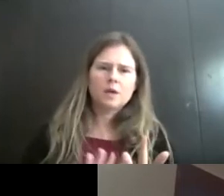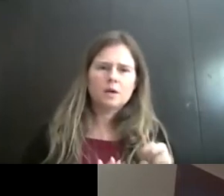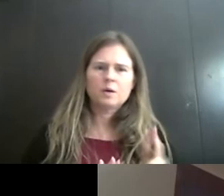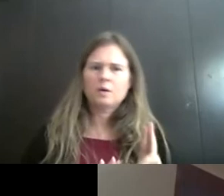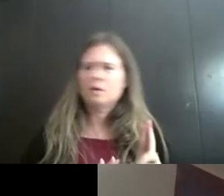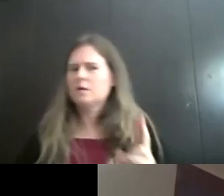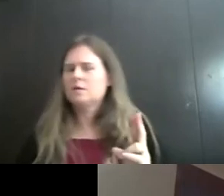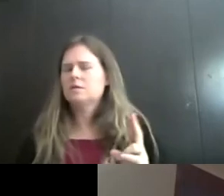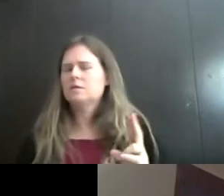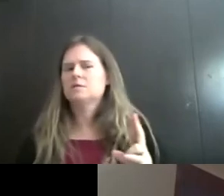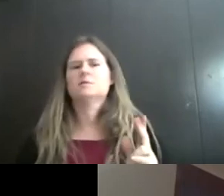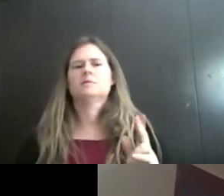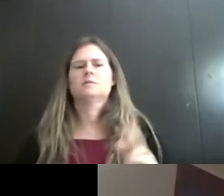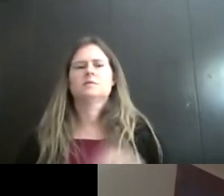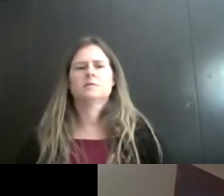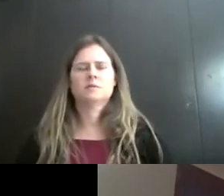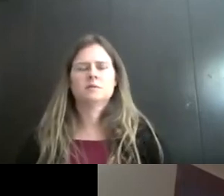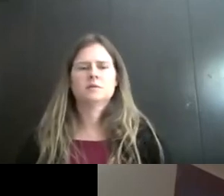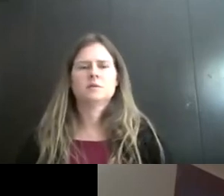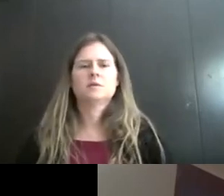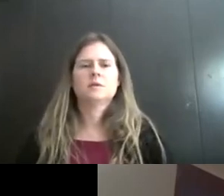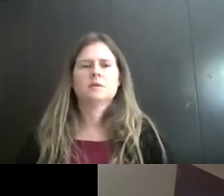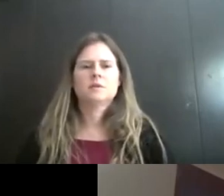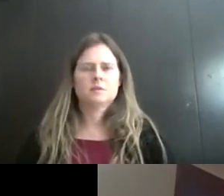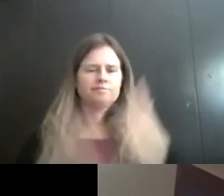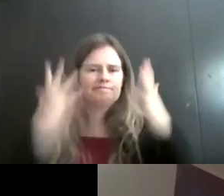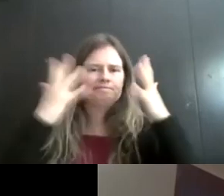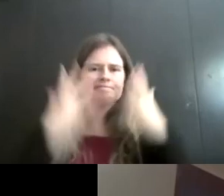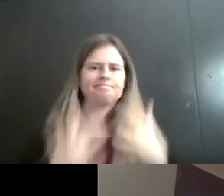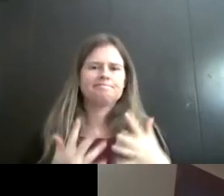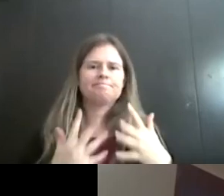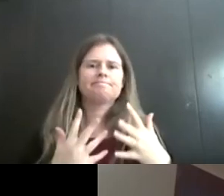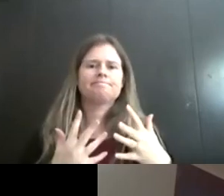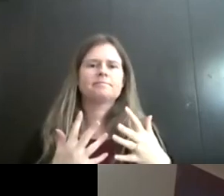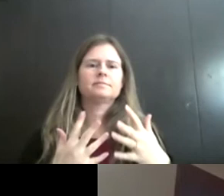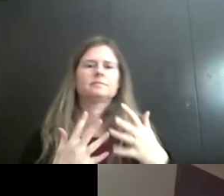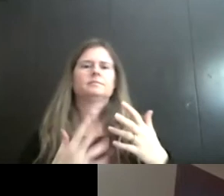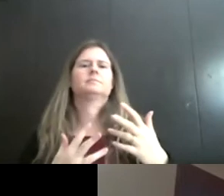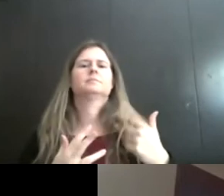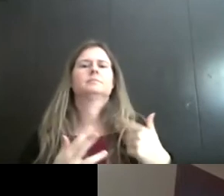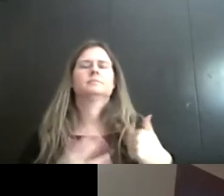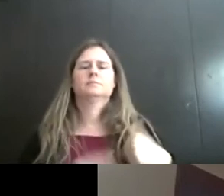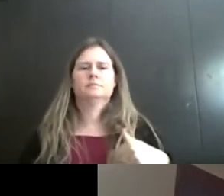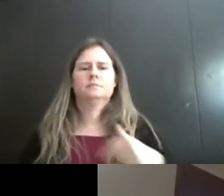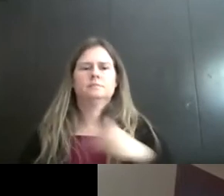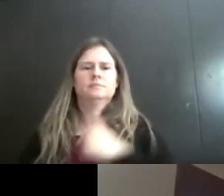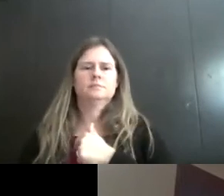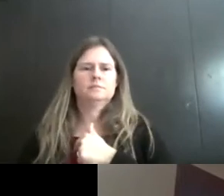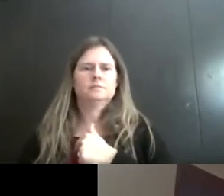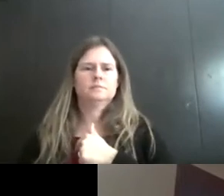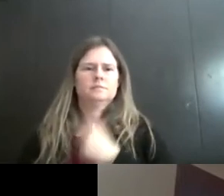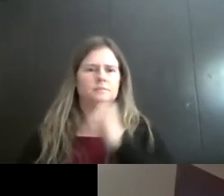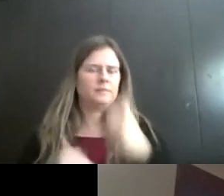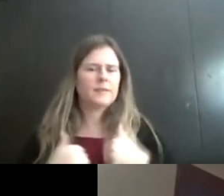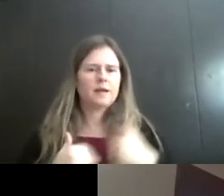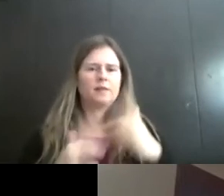built on? Yeah, well, you know, sadly, we didn't get laws to